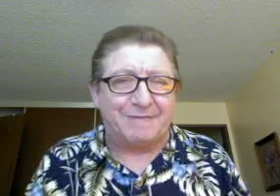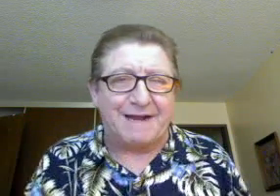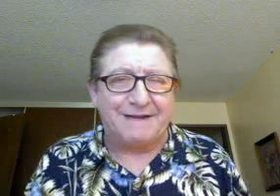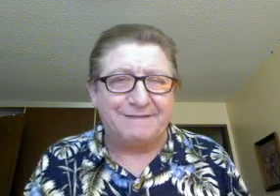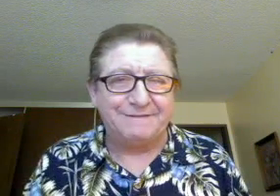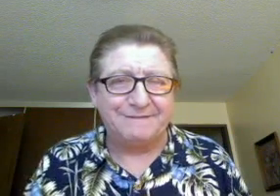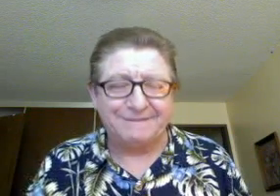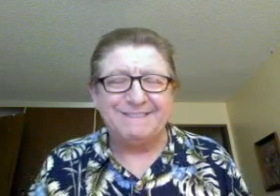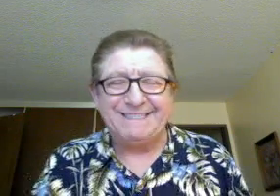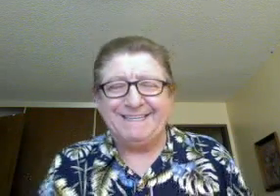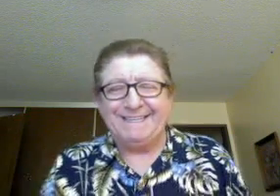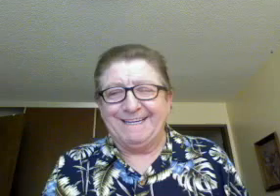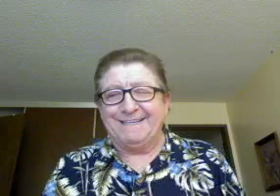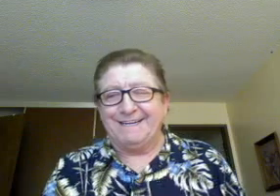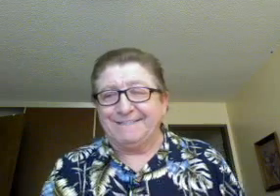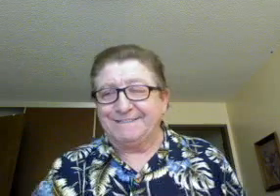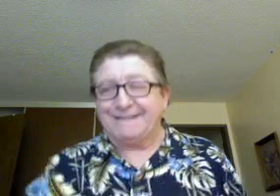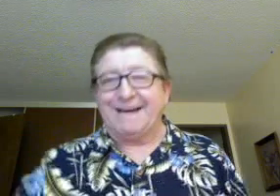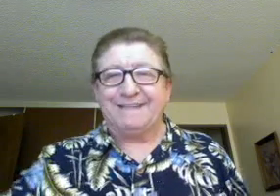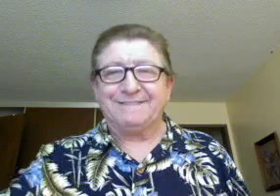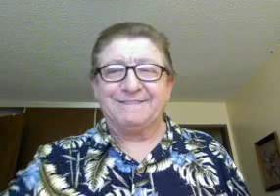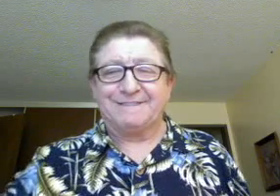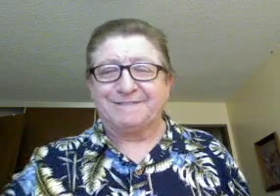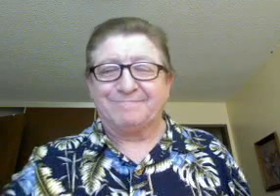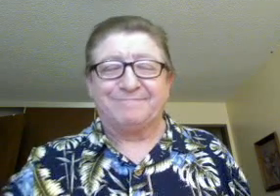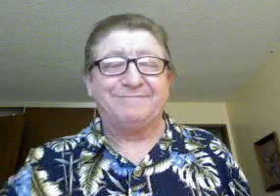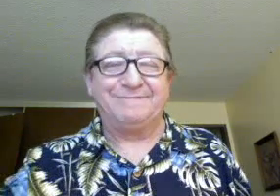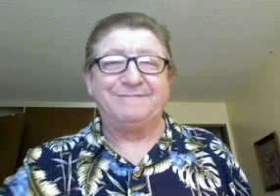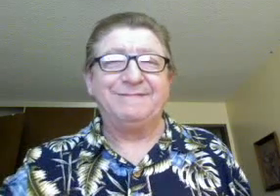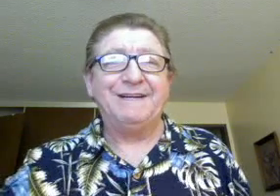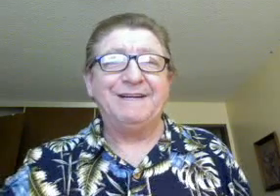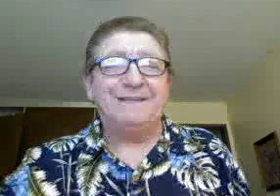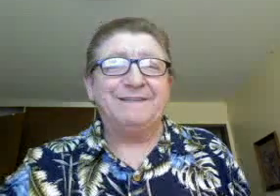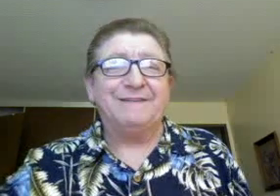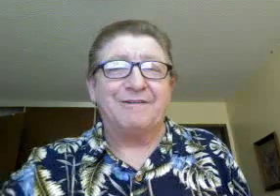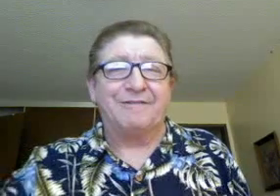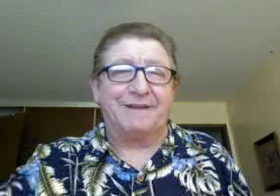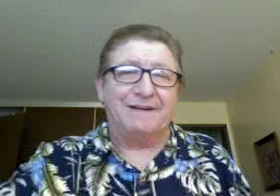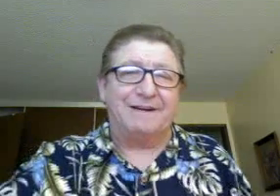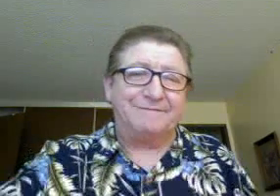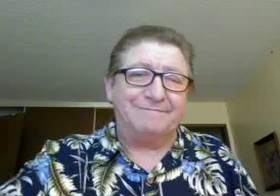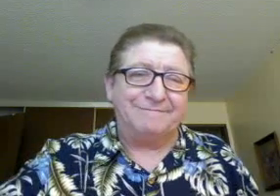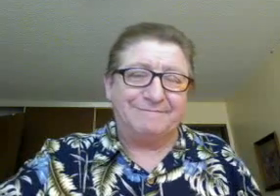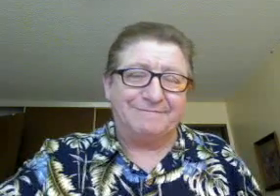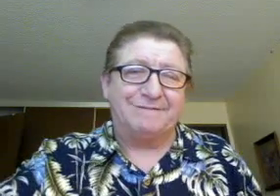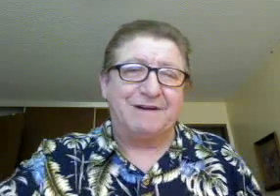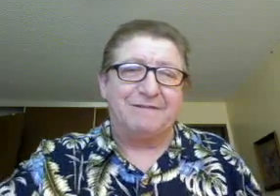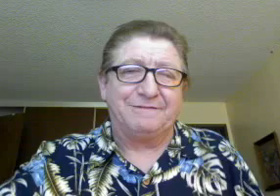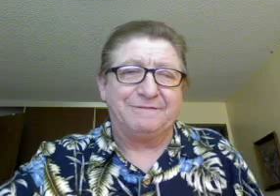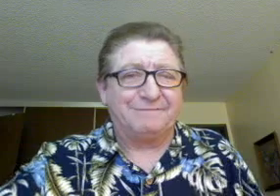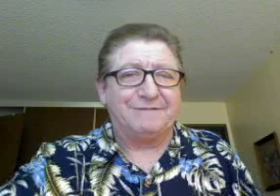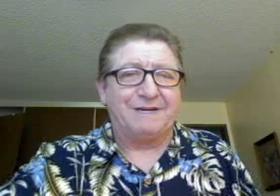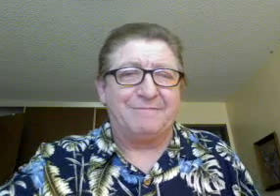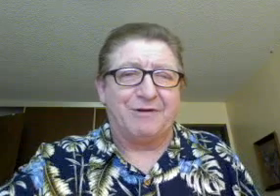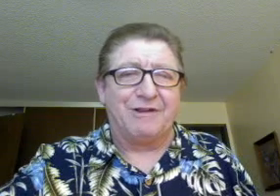Pat? All right. Good night. This is the Earthling here, Gerald, in Portland,